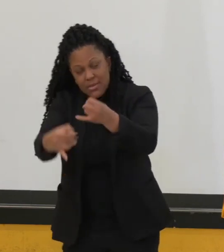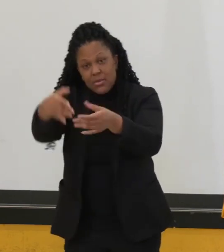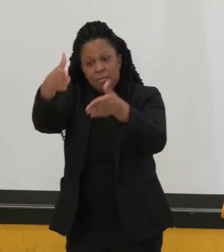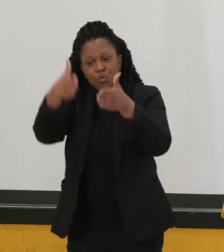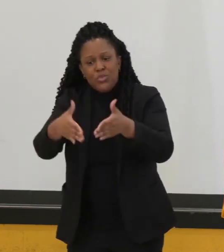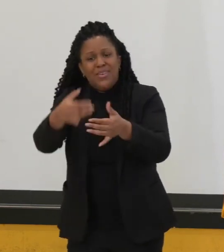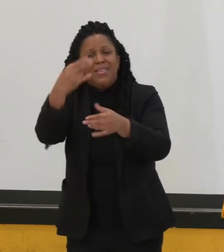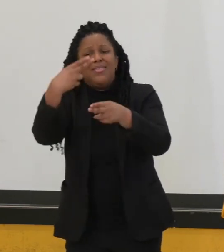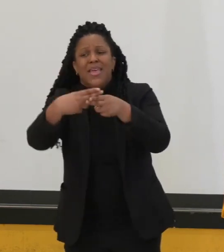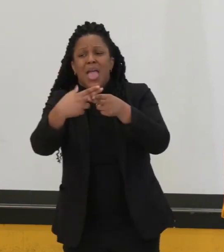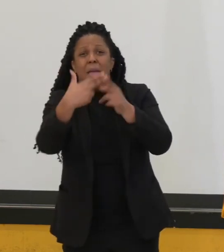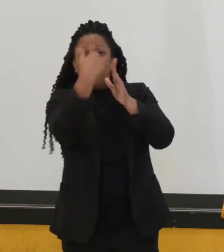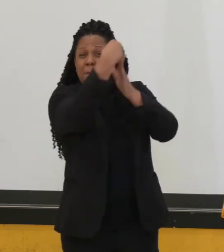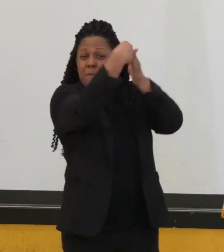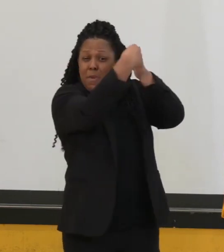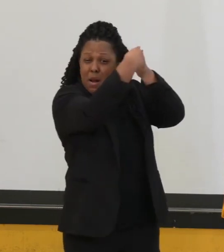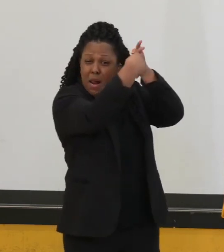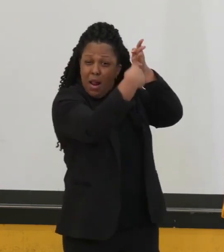why?